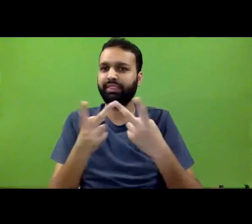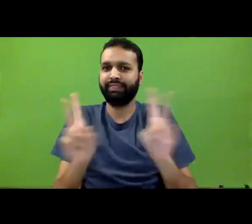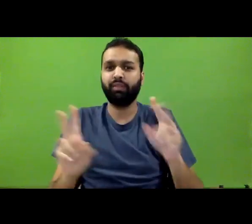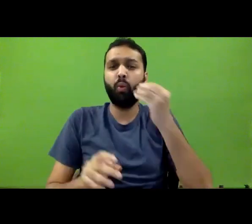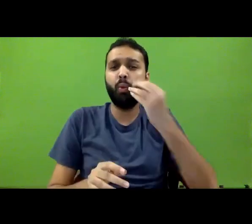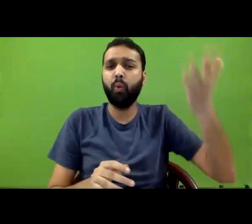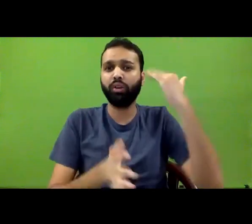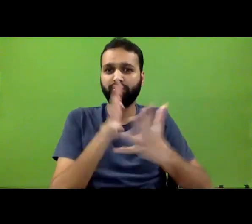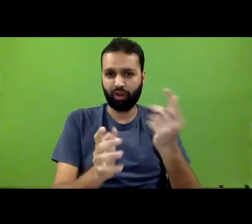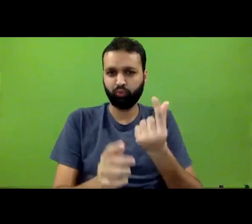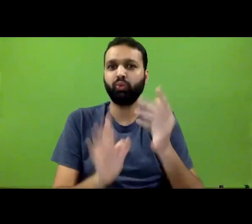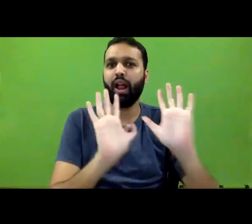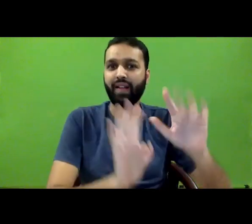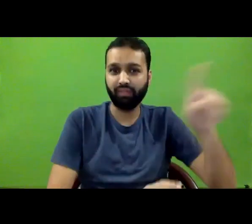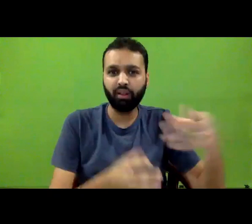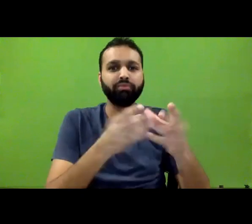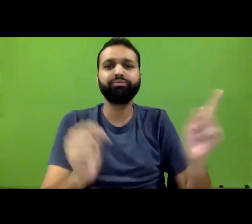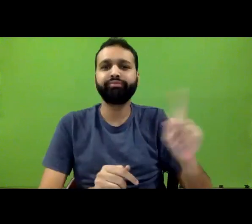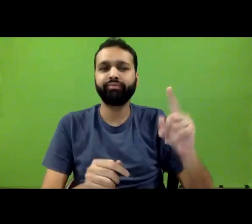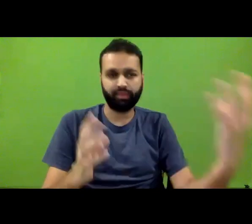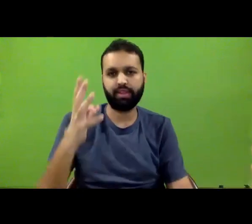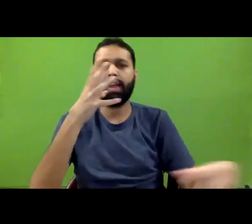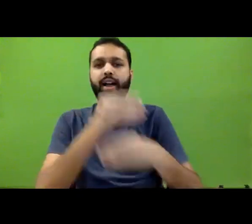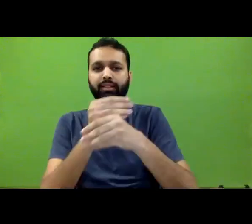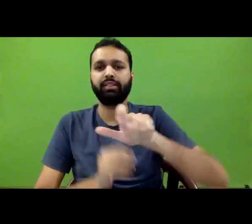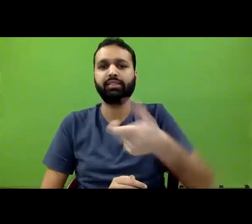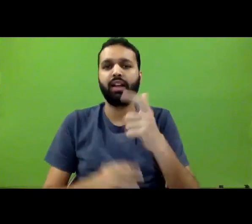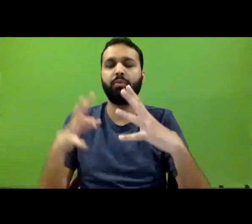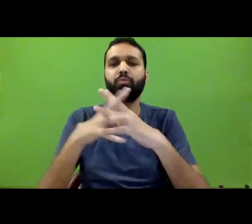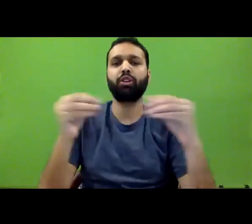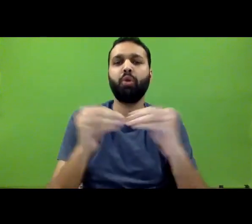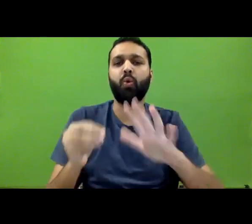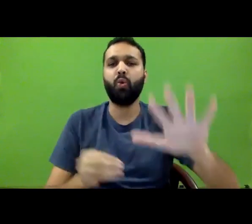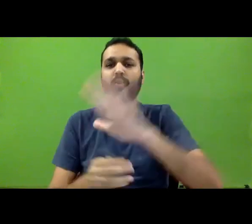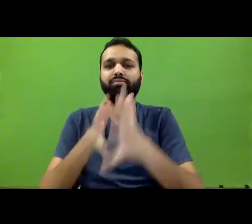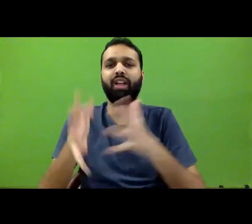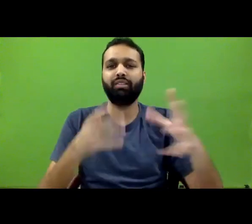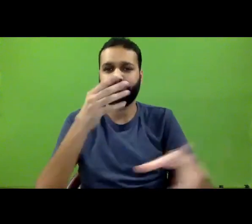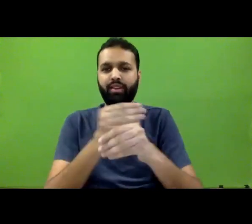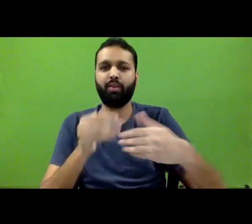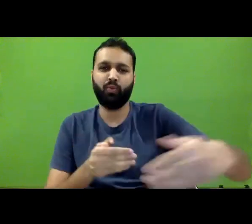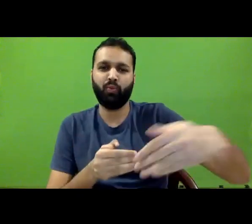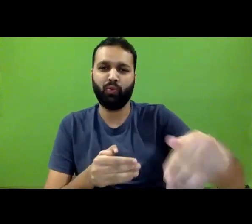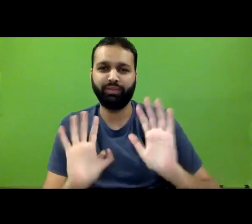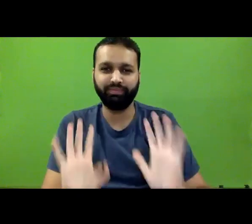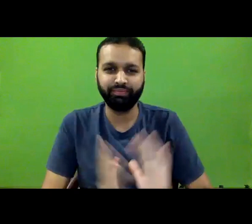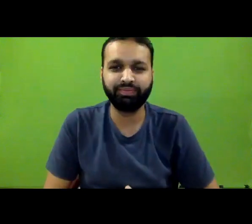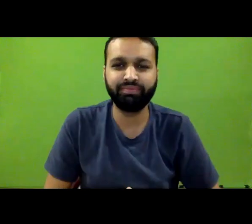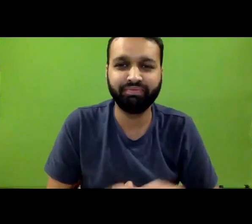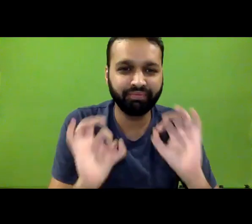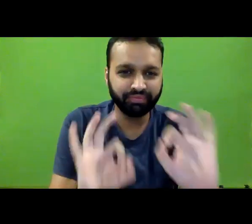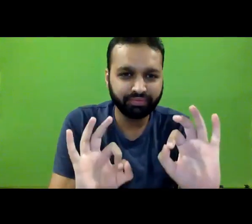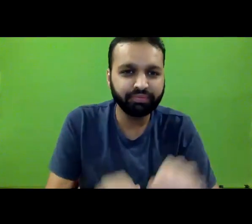there are 75% variation in sign language, and people who are using old kind of sign language, so we are also using that in West